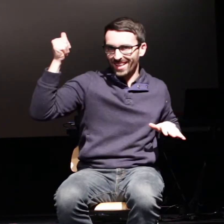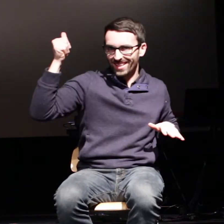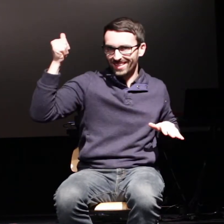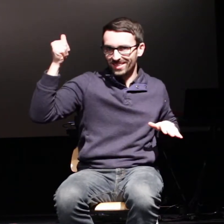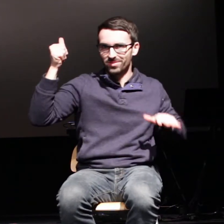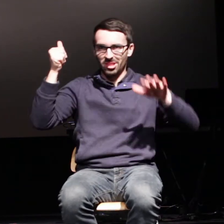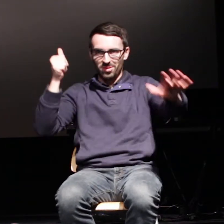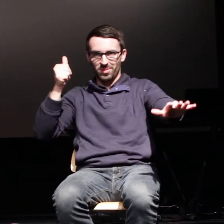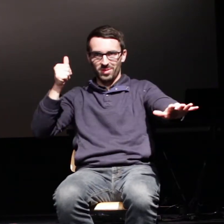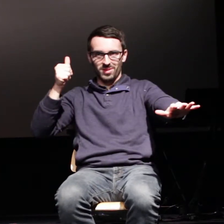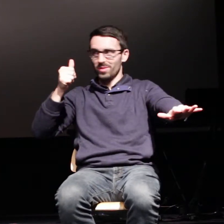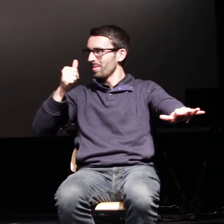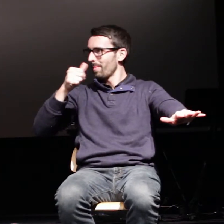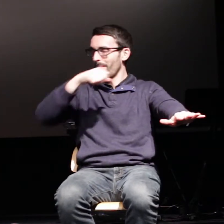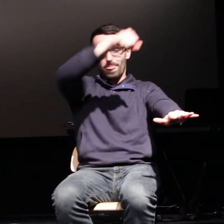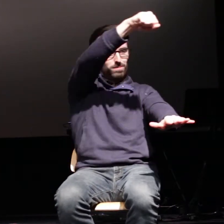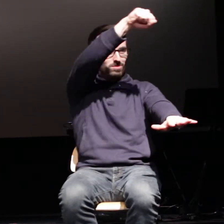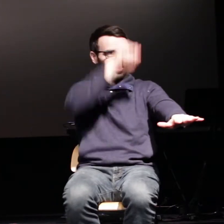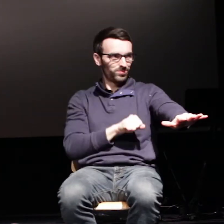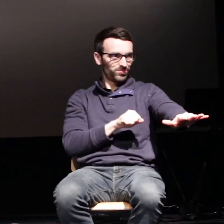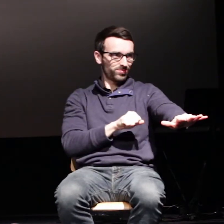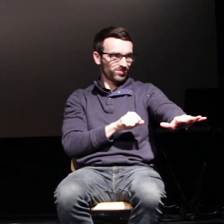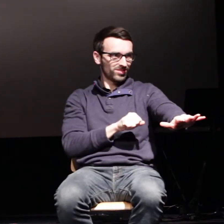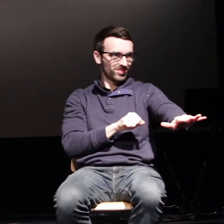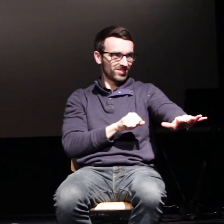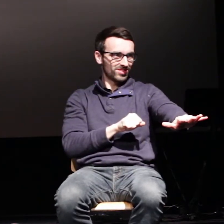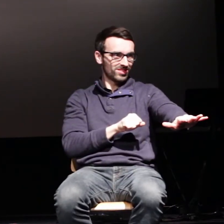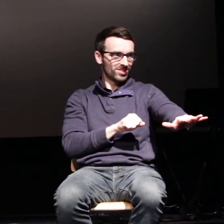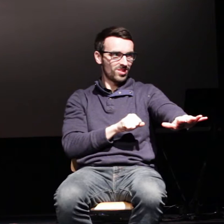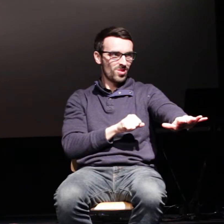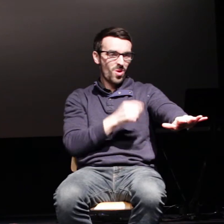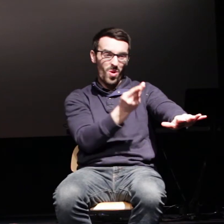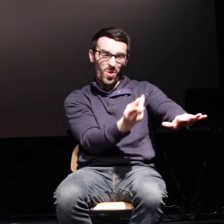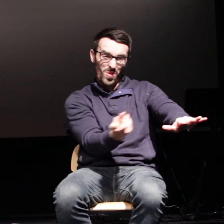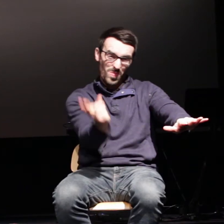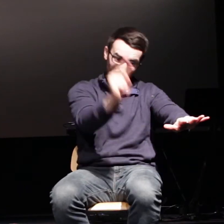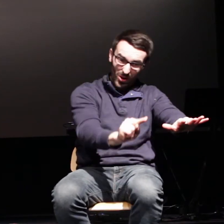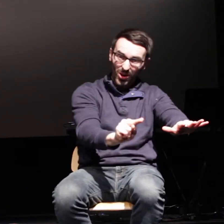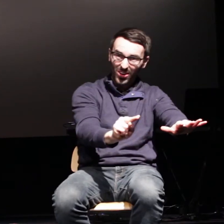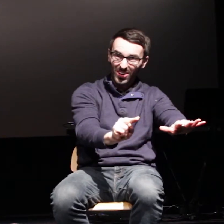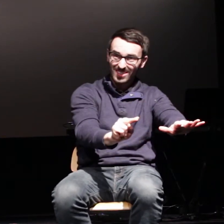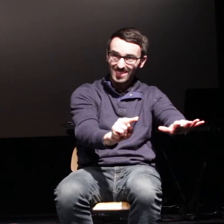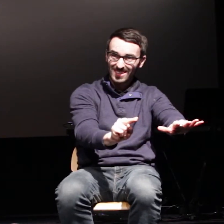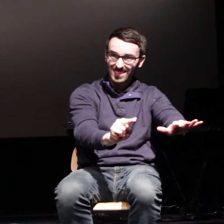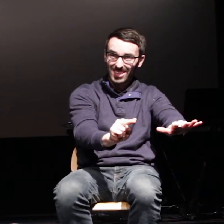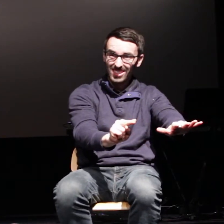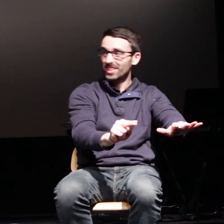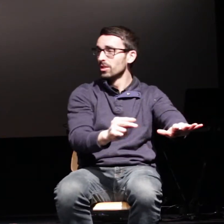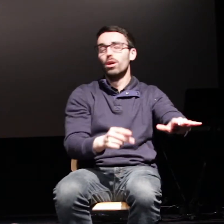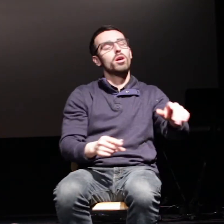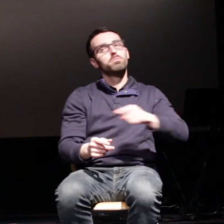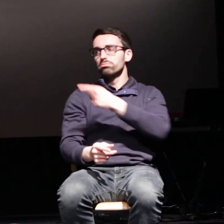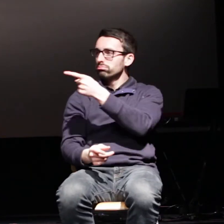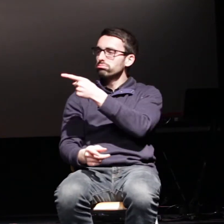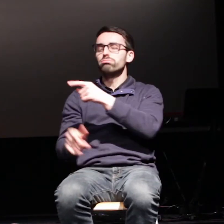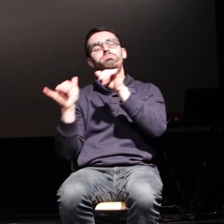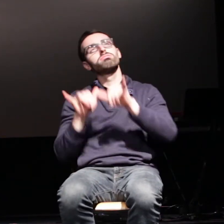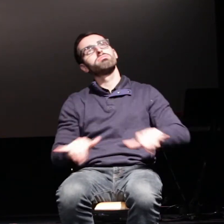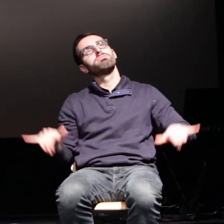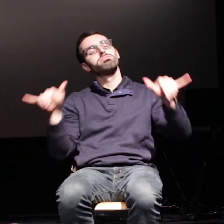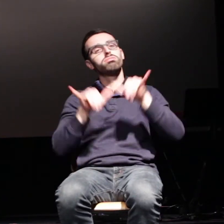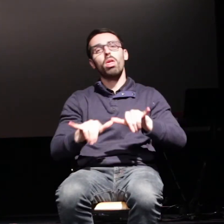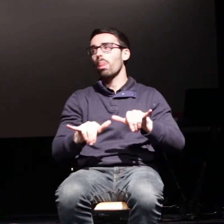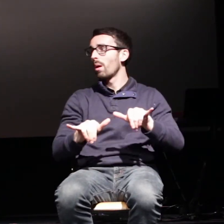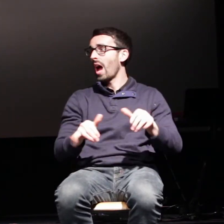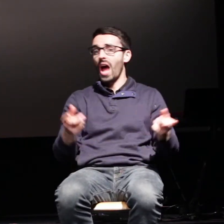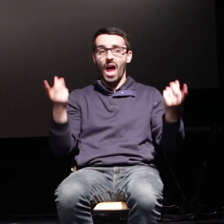sheets of plastic before I pulled that lever down that seals and burns the edges away. So I'm just kind of, doing this motion, and